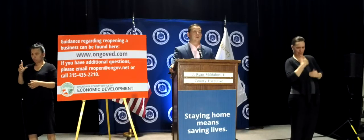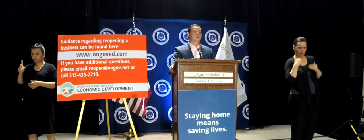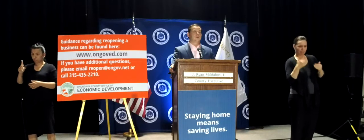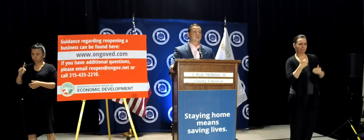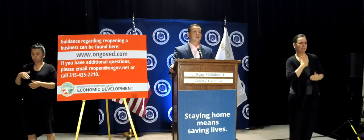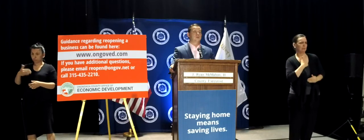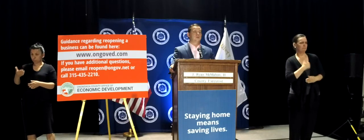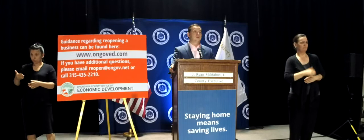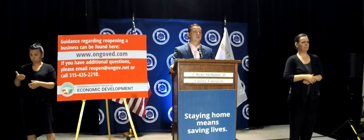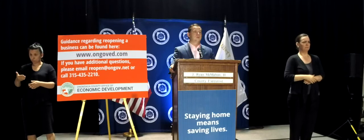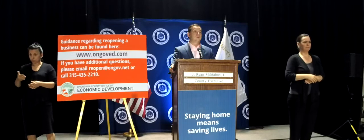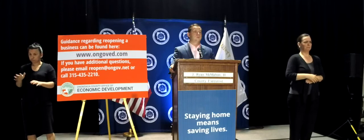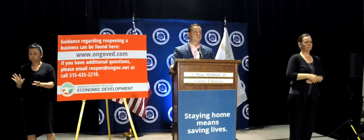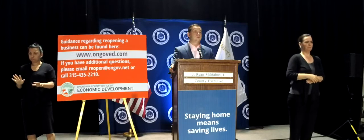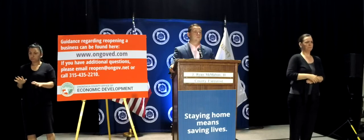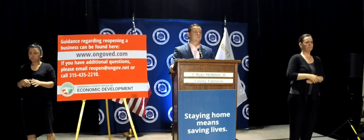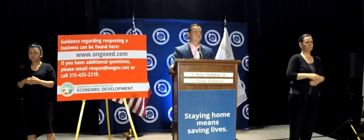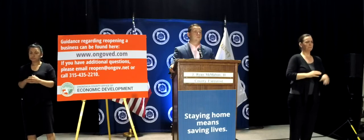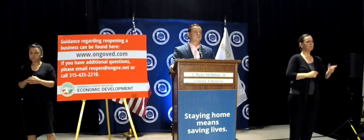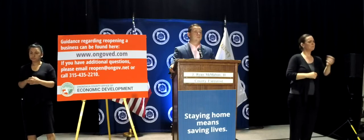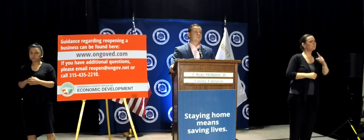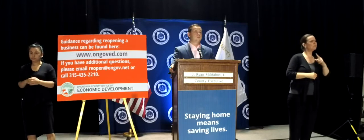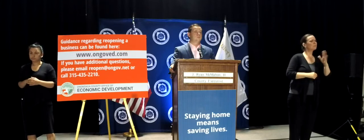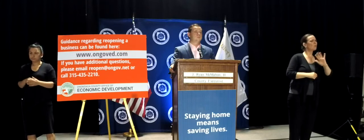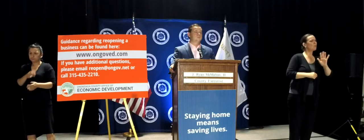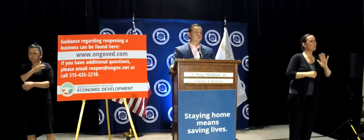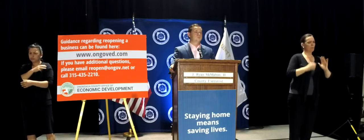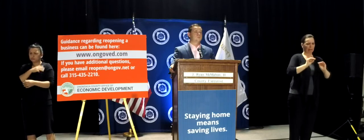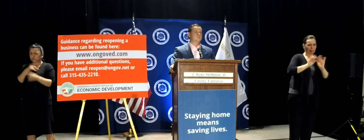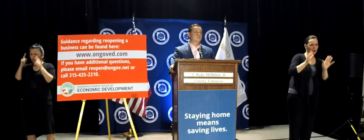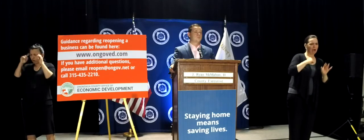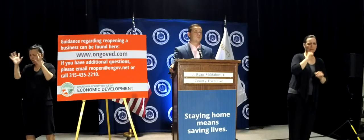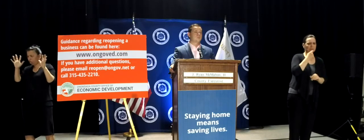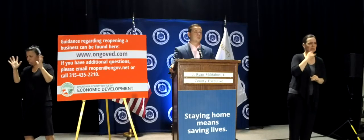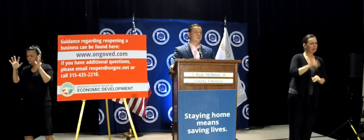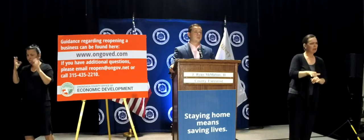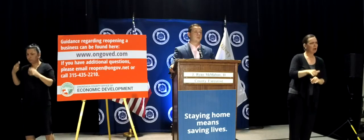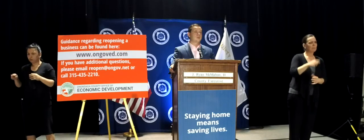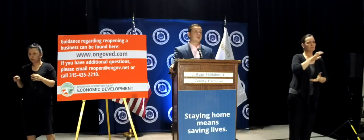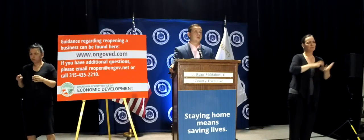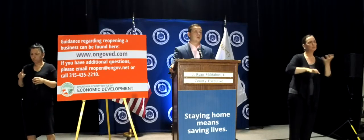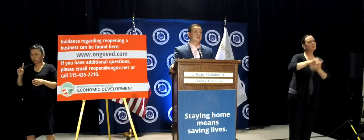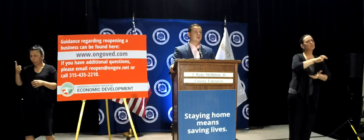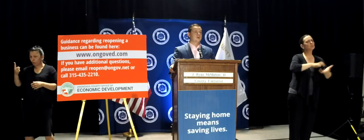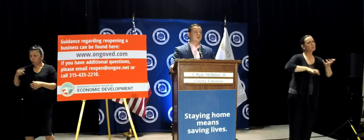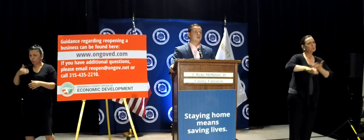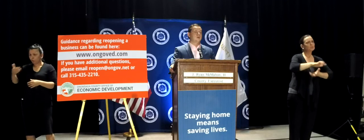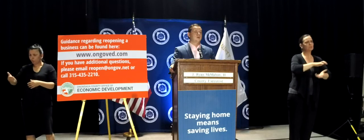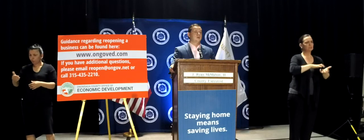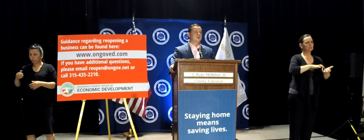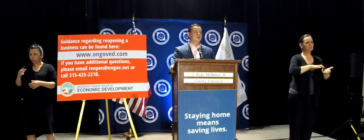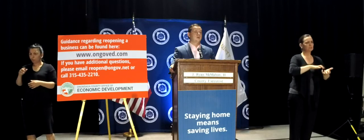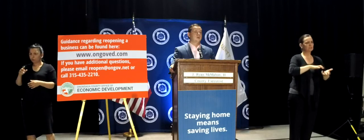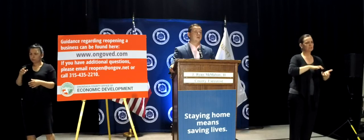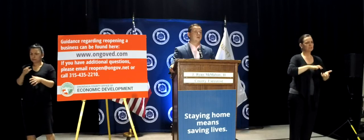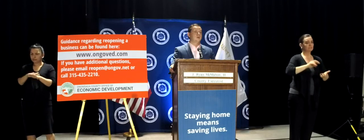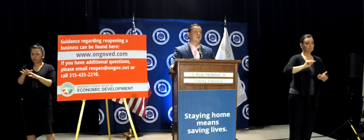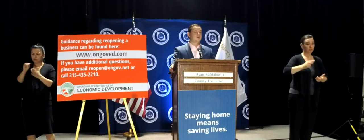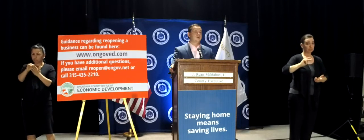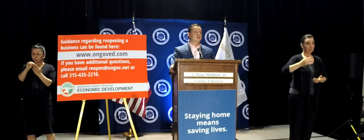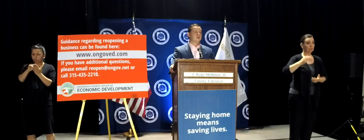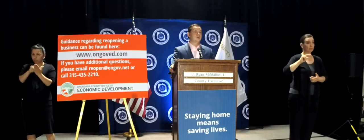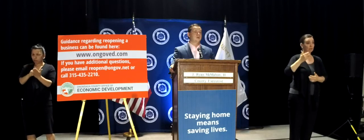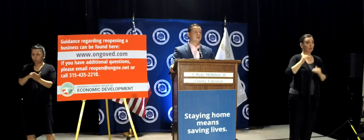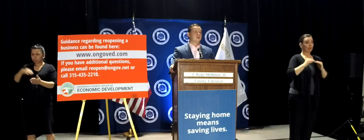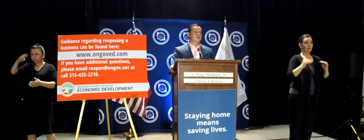rules, but I think the confusion is when phase 1 started, there were steps that led up to it. The governor came to town and